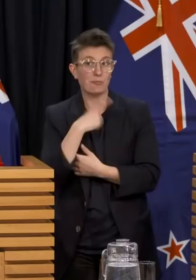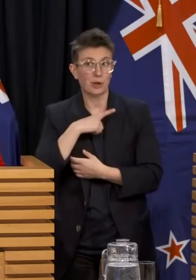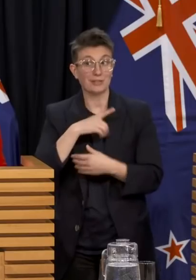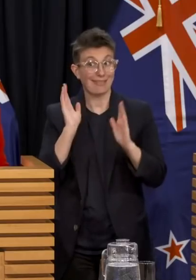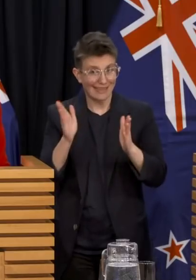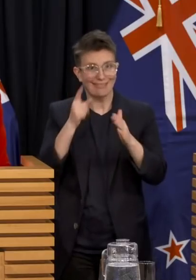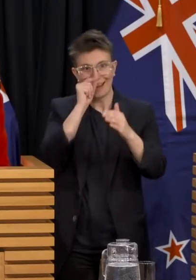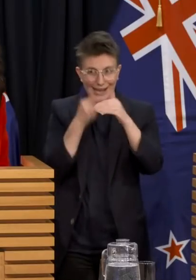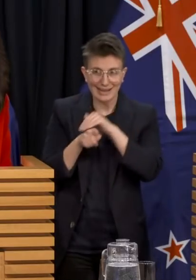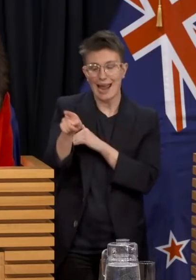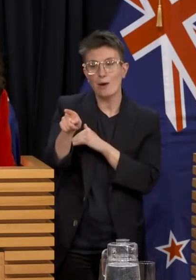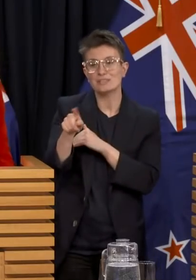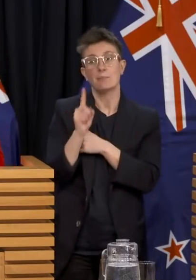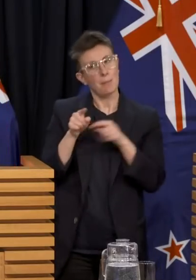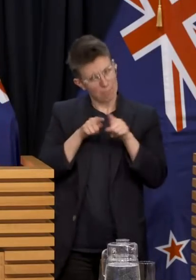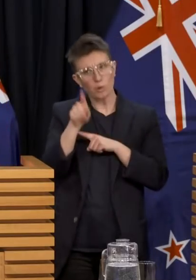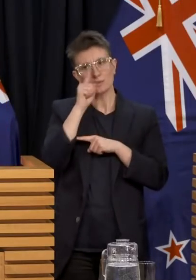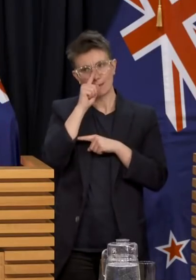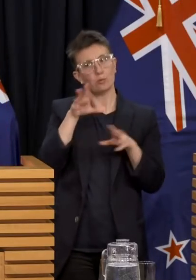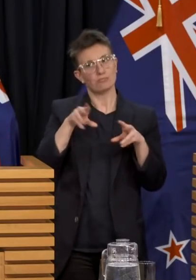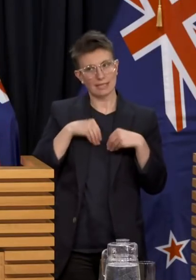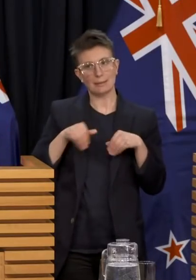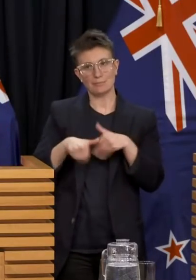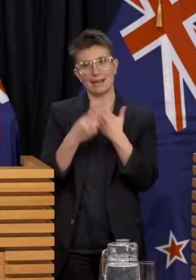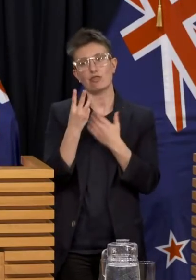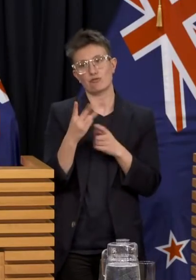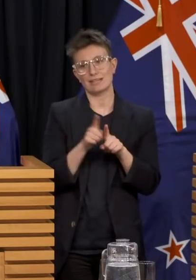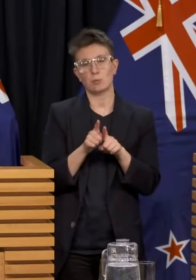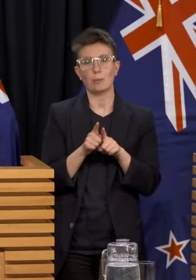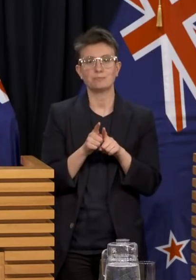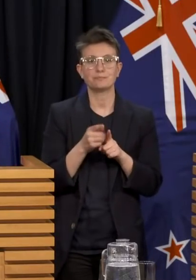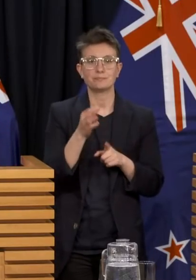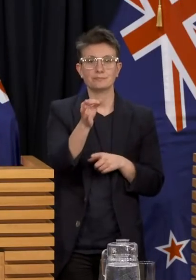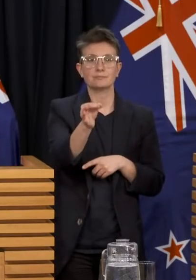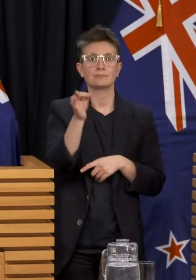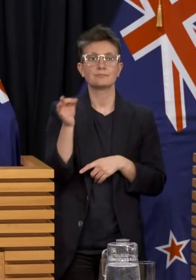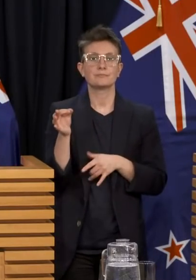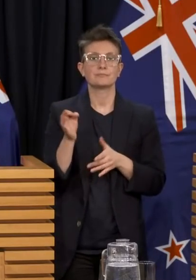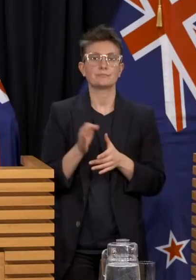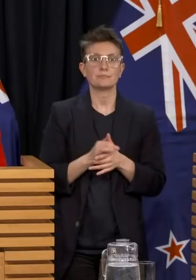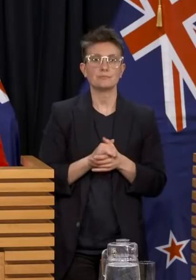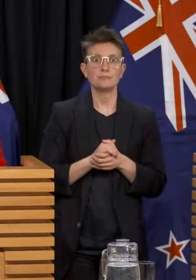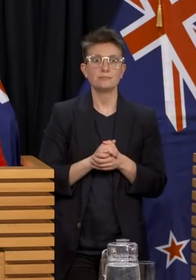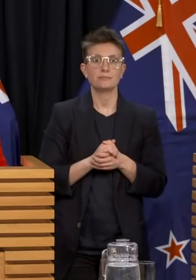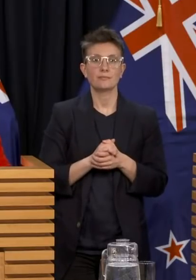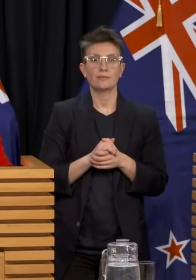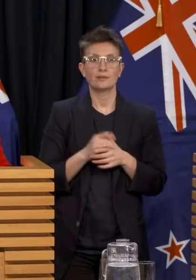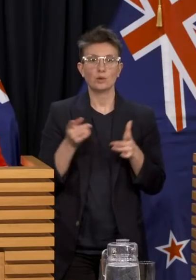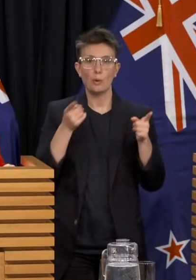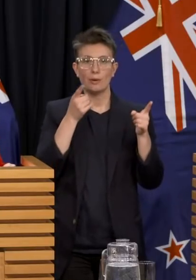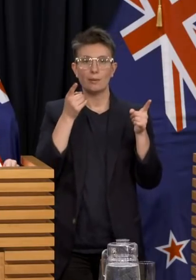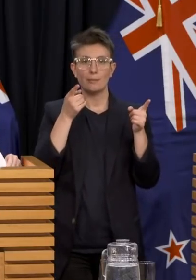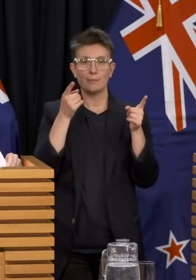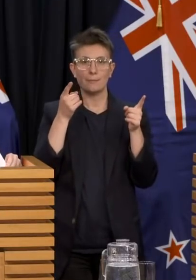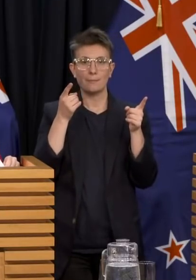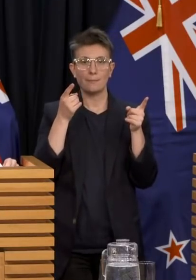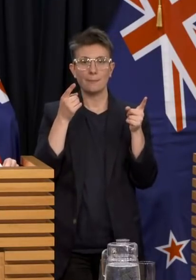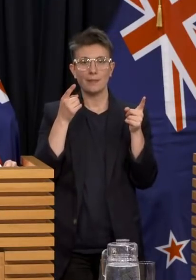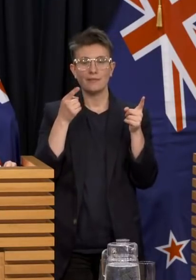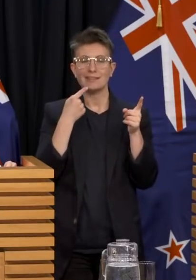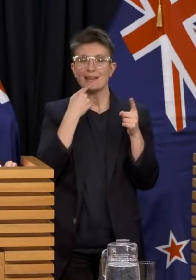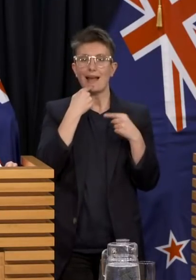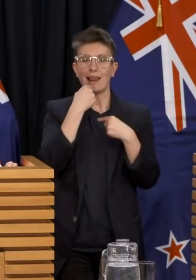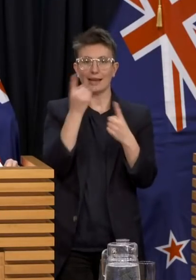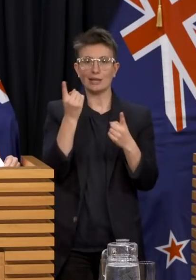Yeah. So just a question again about... So there's allegations within the Fire Emergency New Zealand of sexual assault and